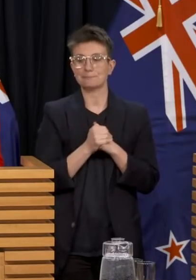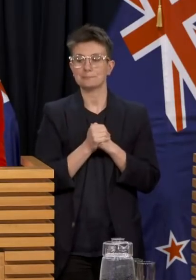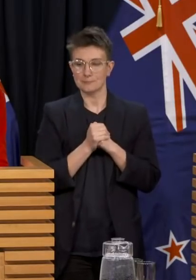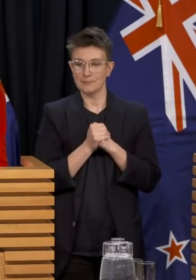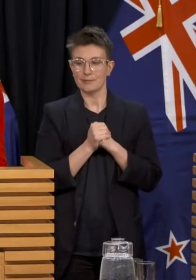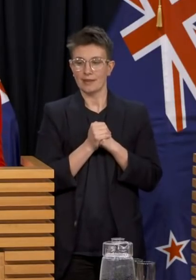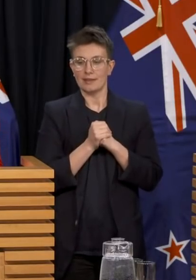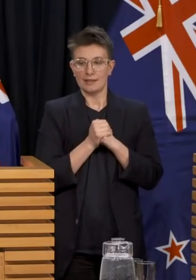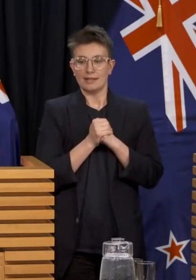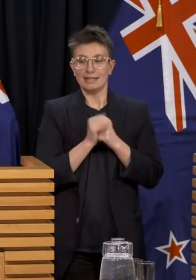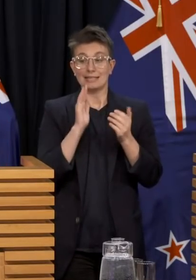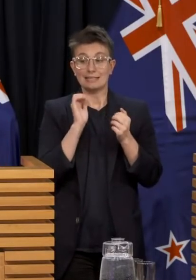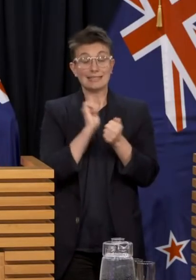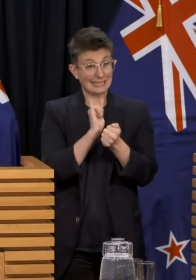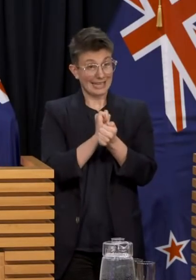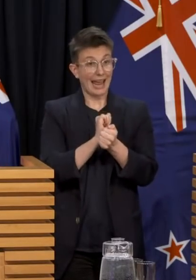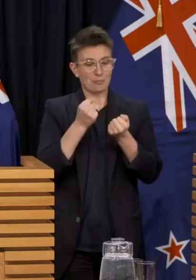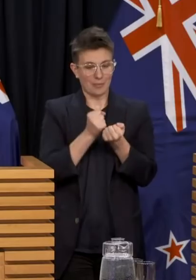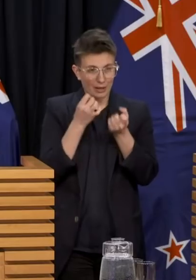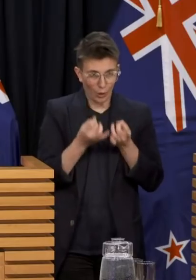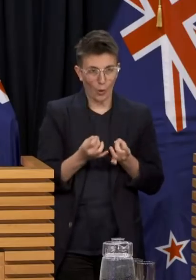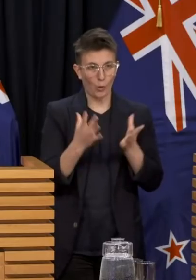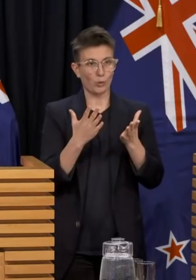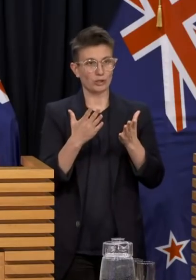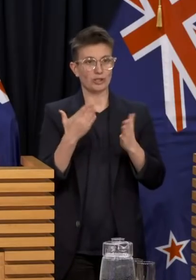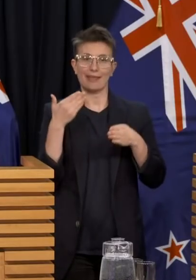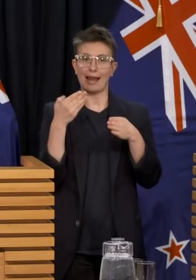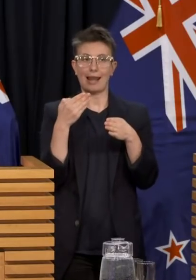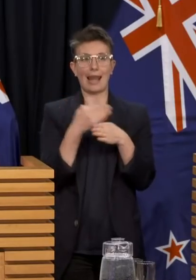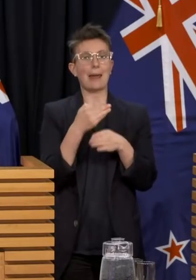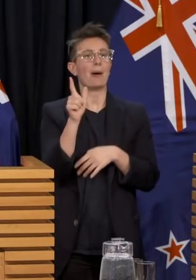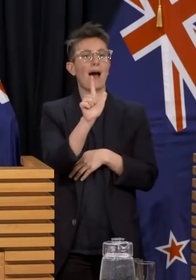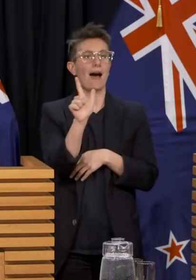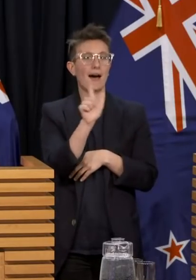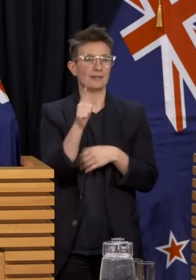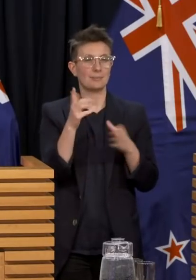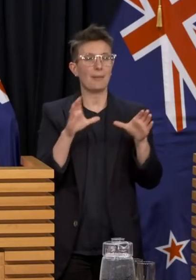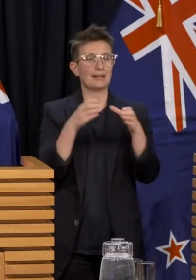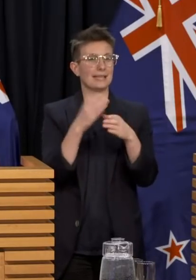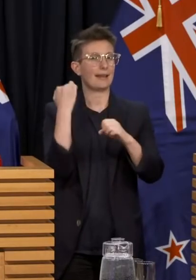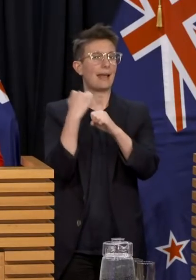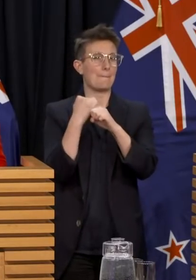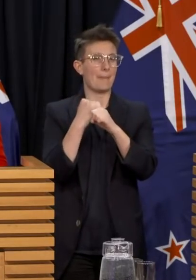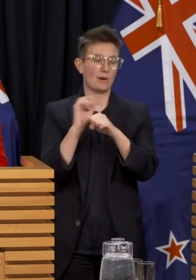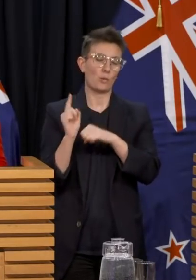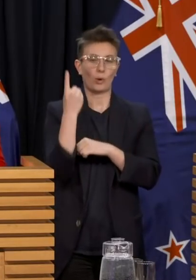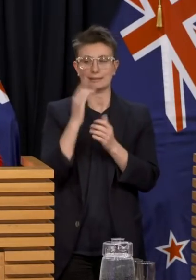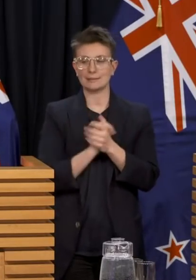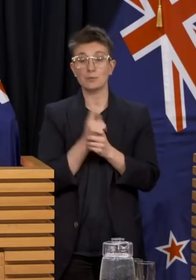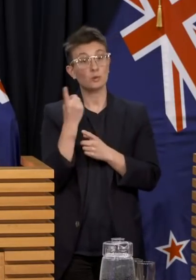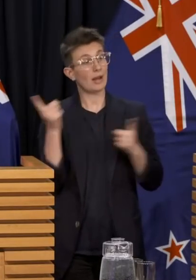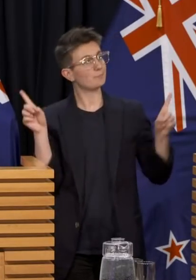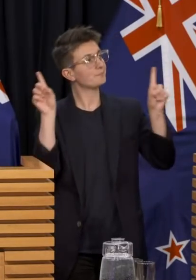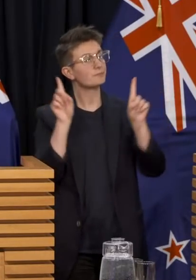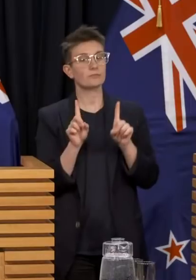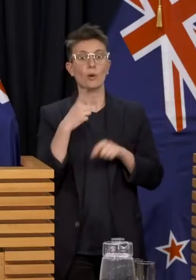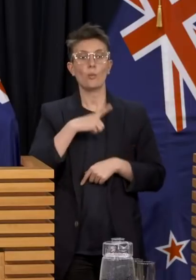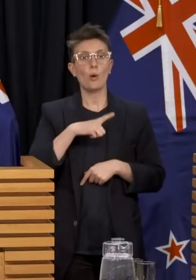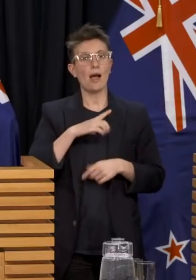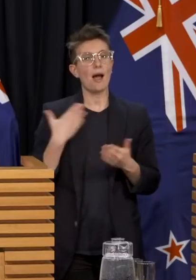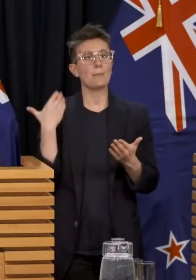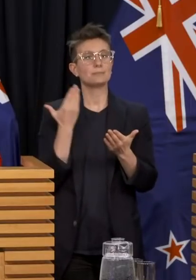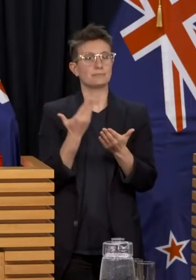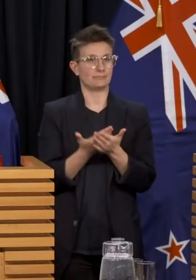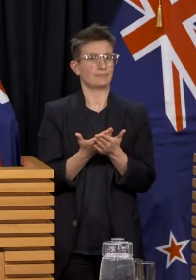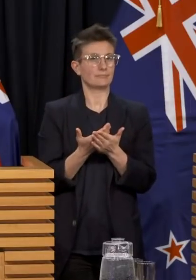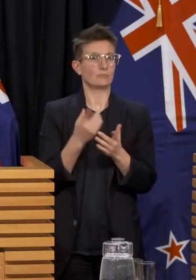Today, I'm joined by Health Minister Chris Hipkins to update you on our ongoing COVID response and recovery. This may